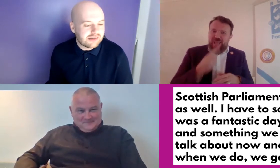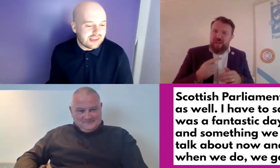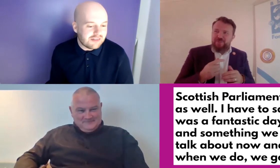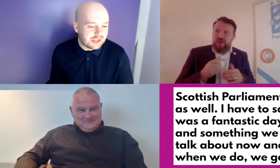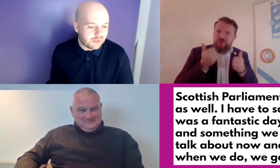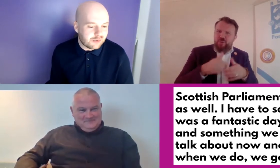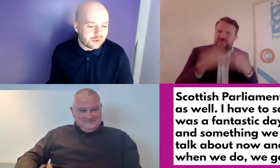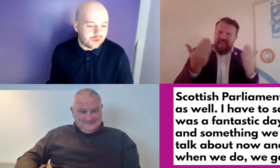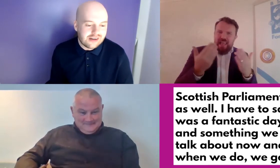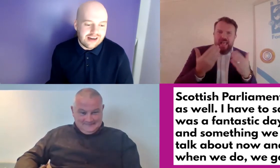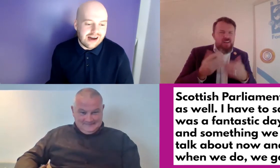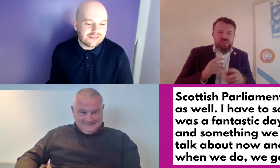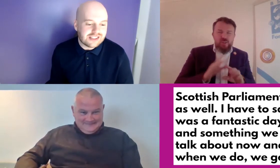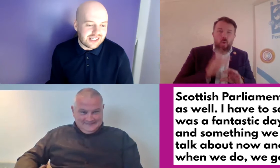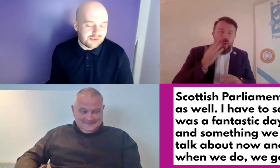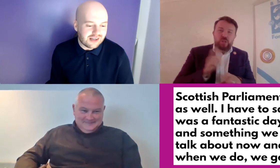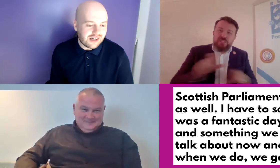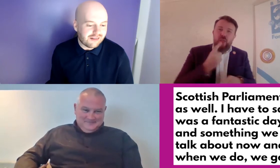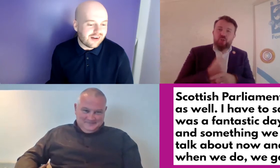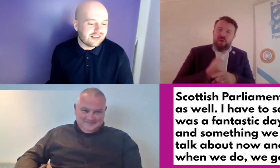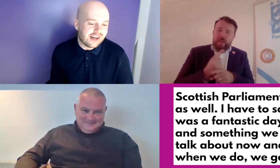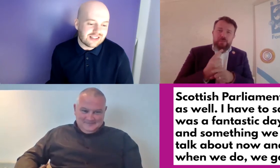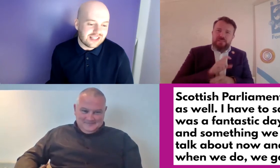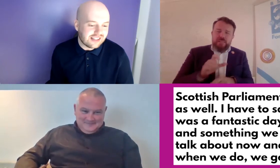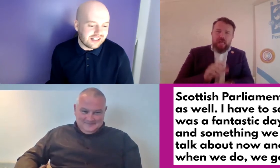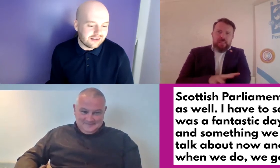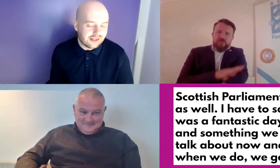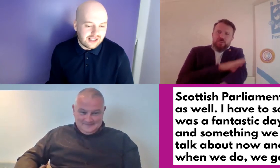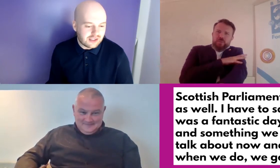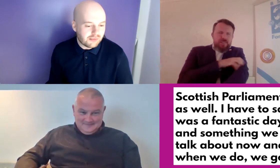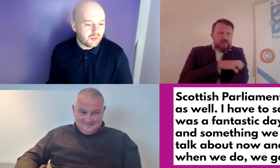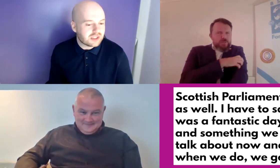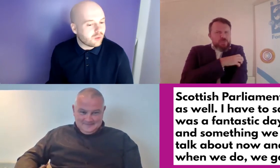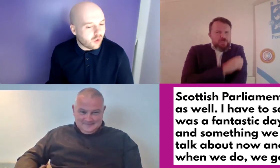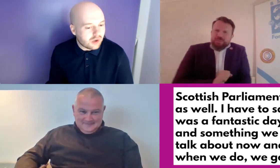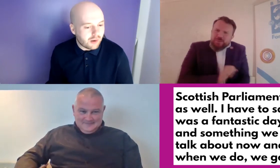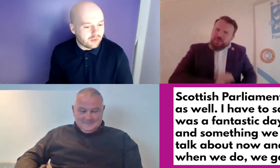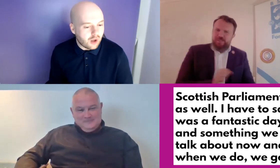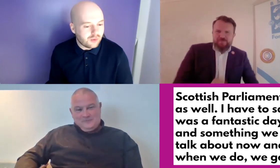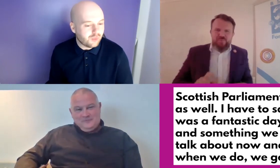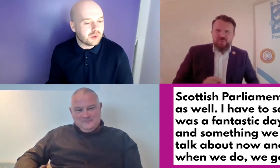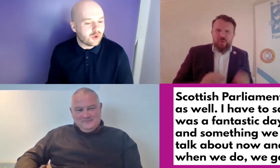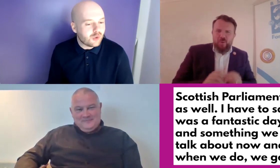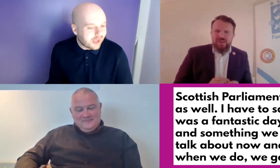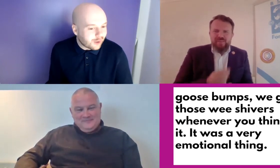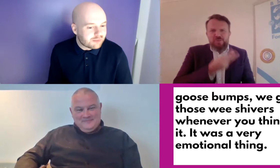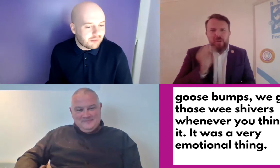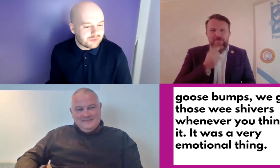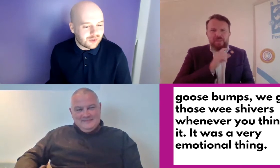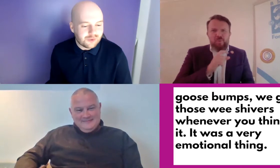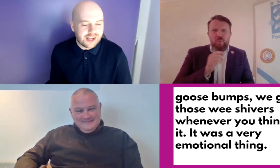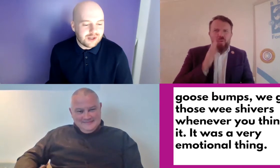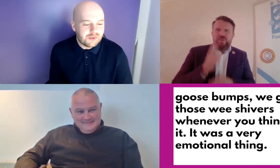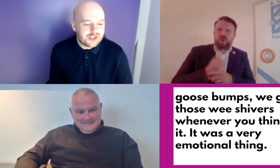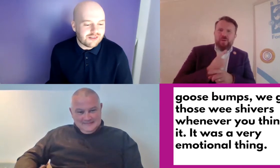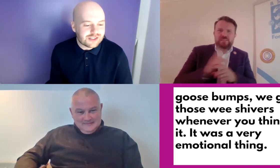Parliament TV as well. So I have to say it was a fantastic day and something we still talk about now. And when we do, we get goosebumps. You